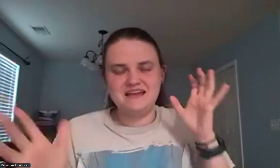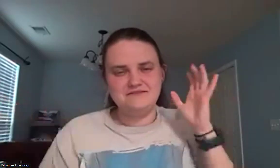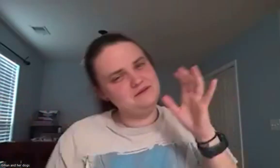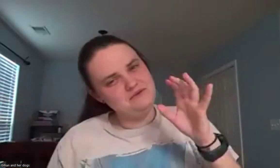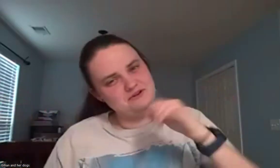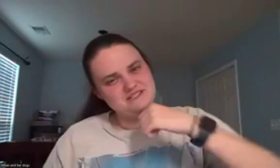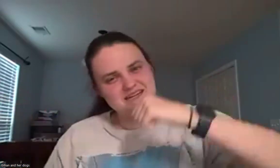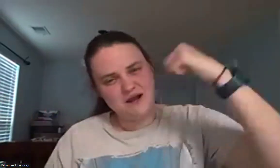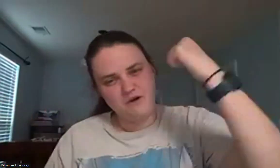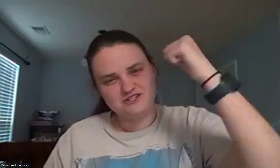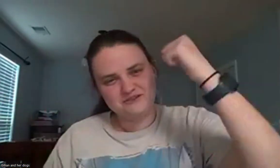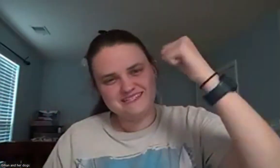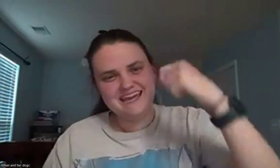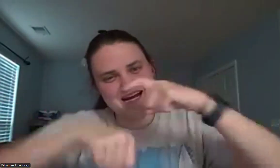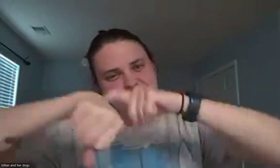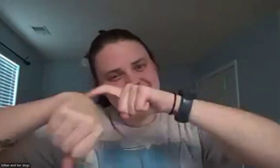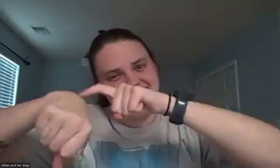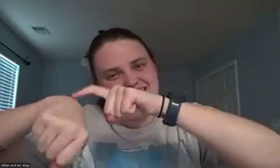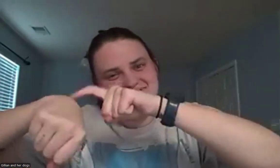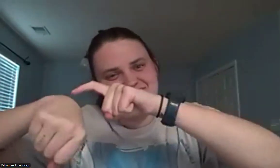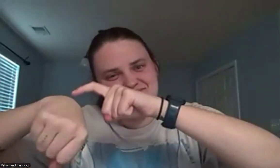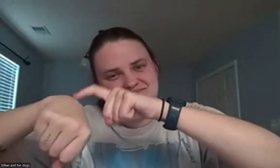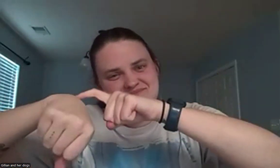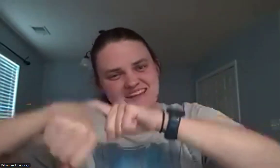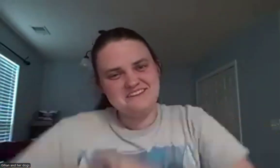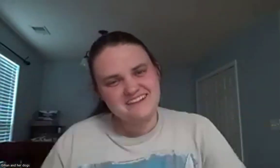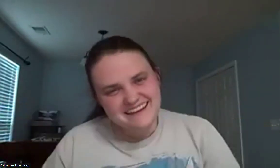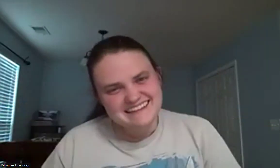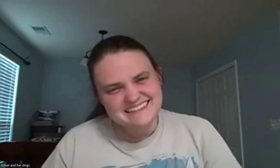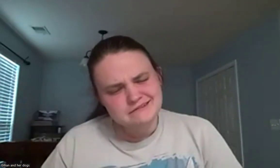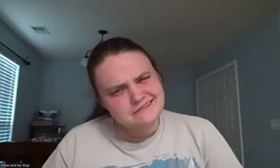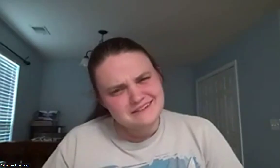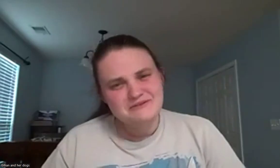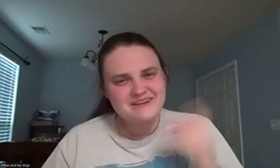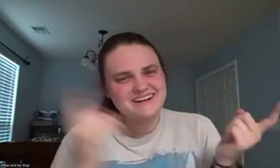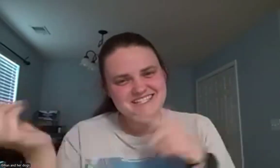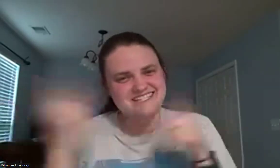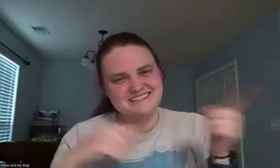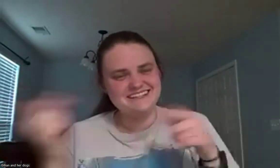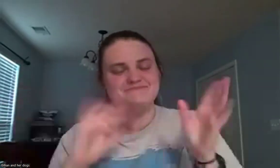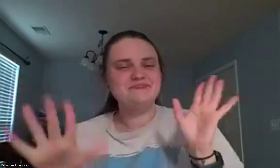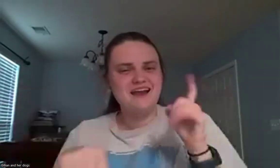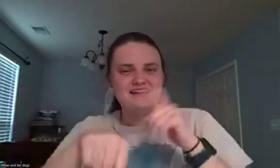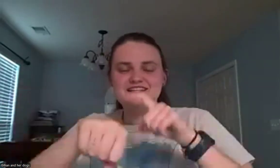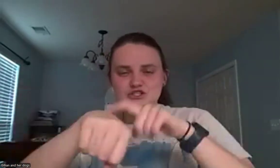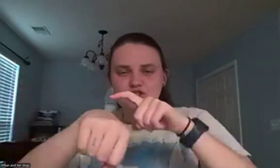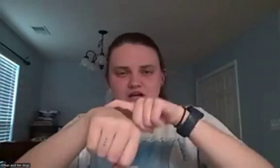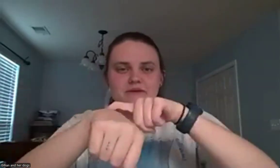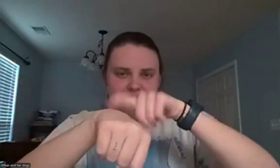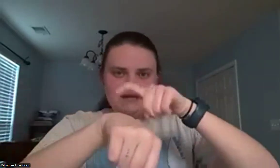feel like people are seeing my watch on this hand and I'm always like time. And they're like, what is she doing? But yeah, it's your dominant hand